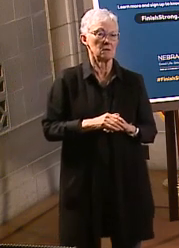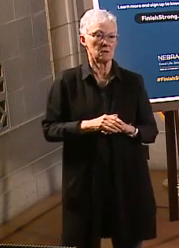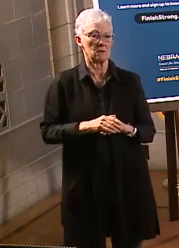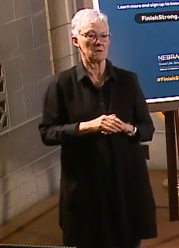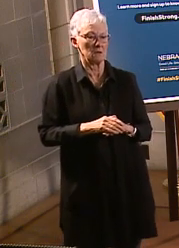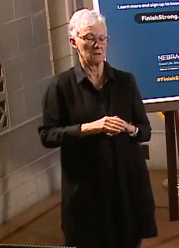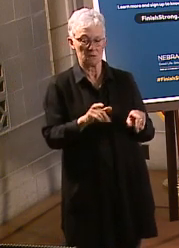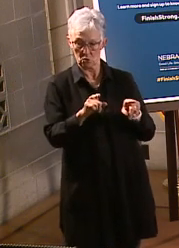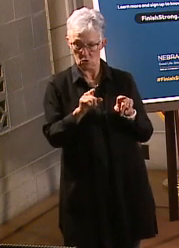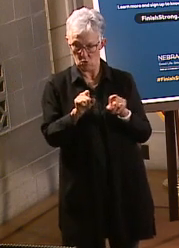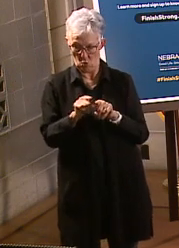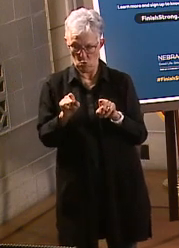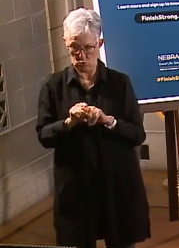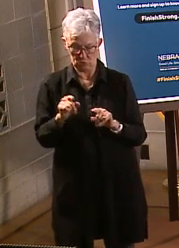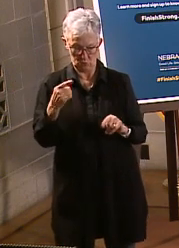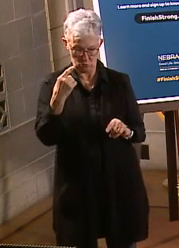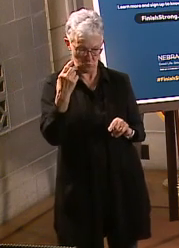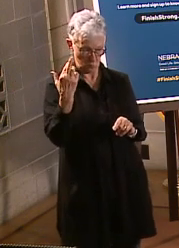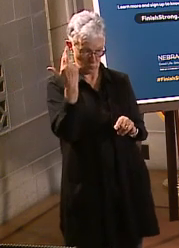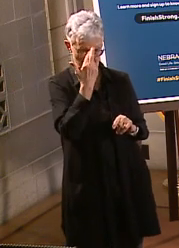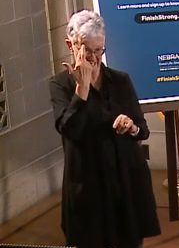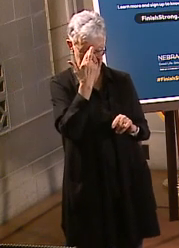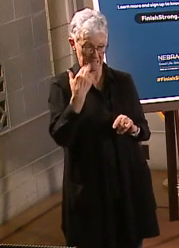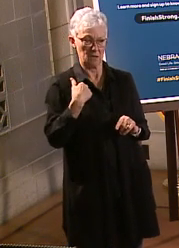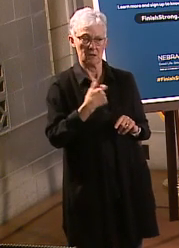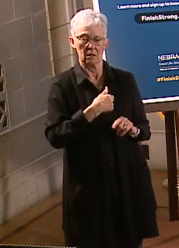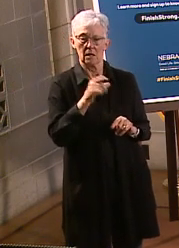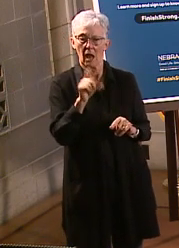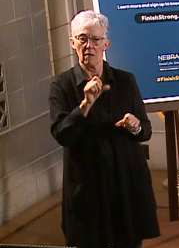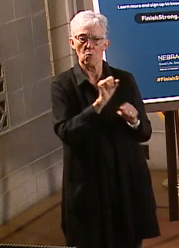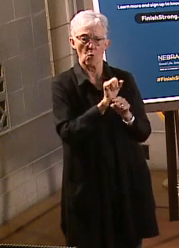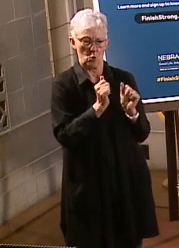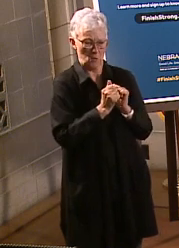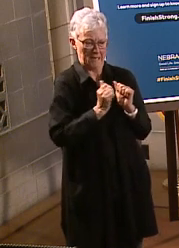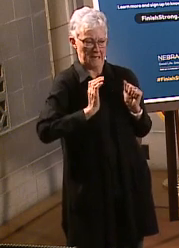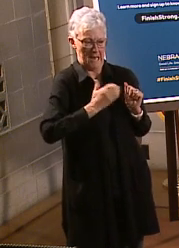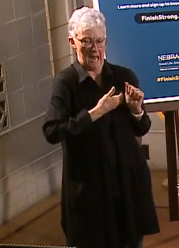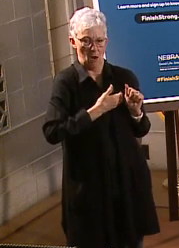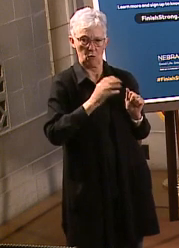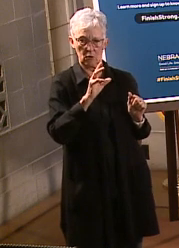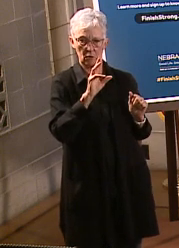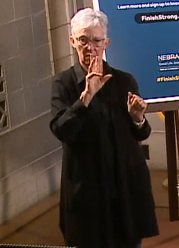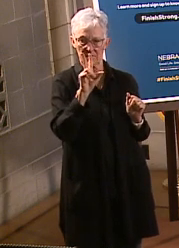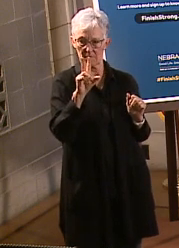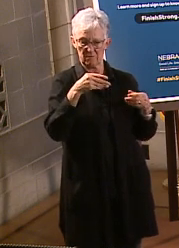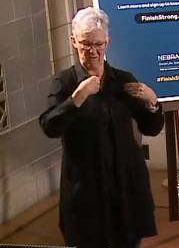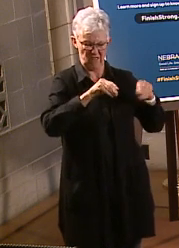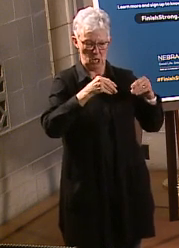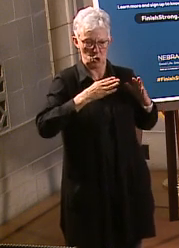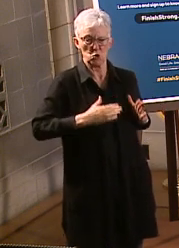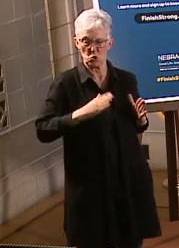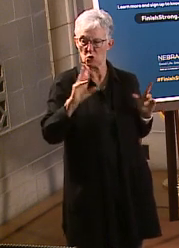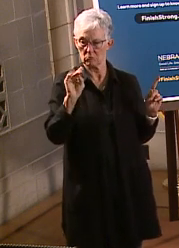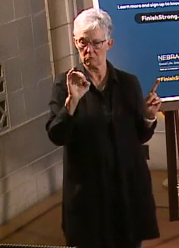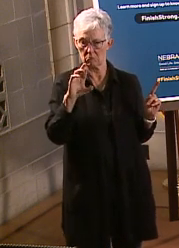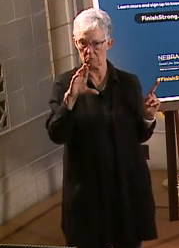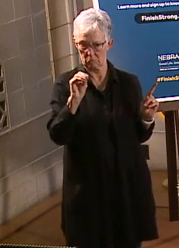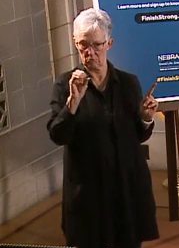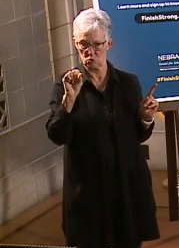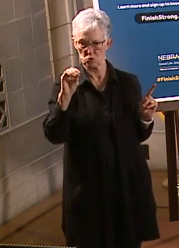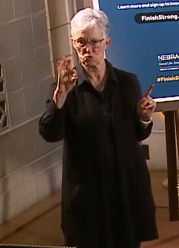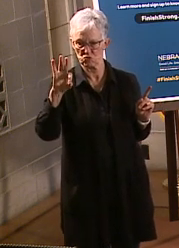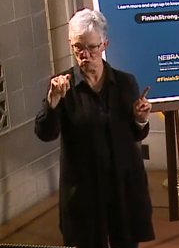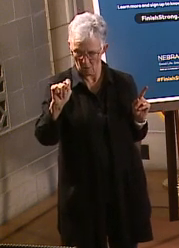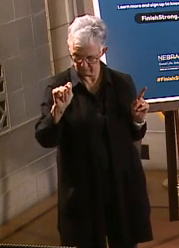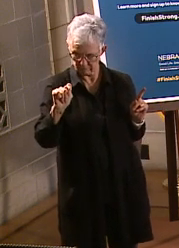It's also something that we had to work with our vendor as Microsoft. So we had to work with Microsoft to develop this system that will be an